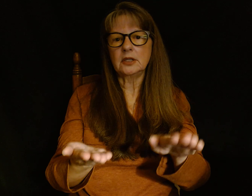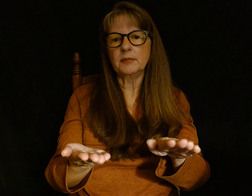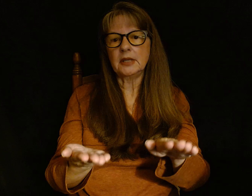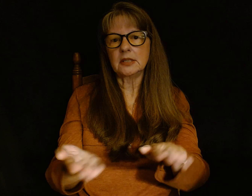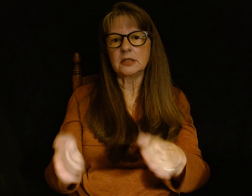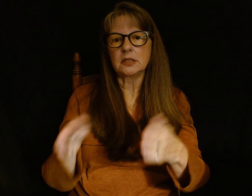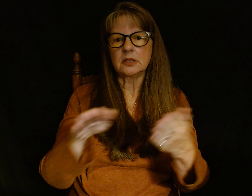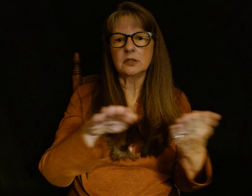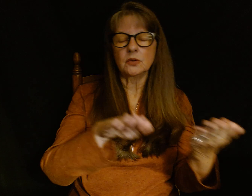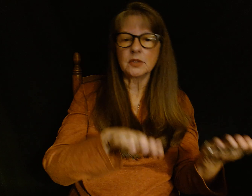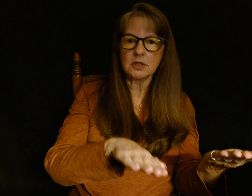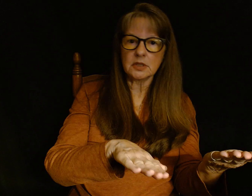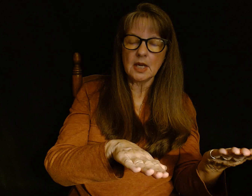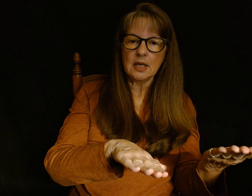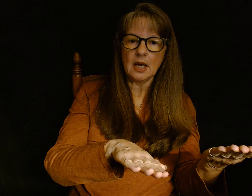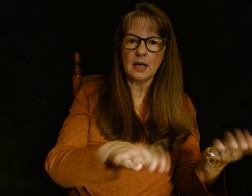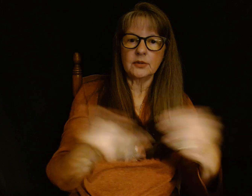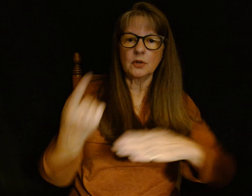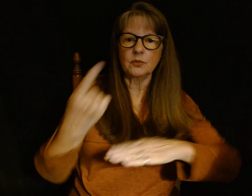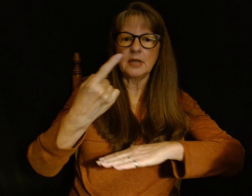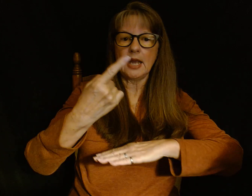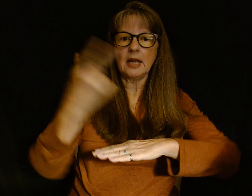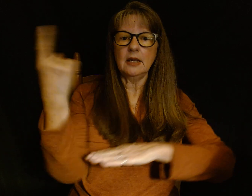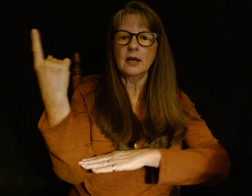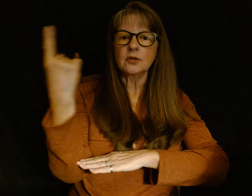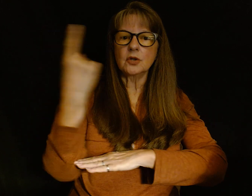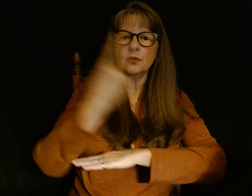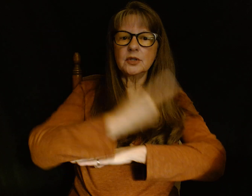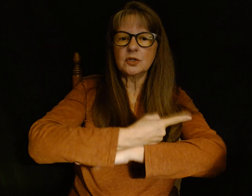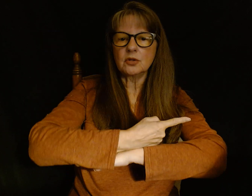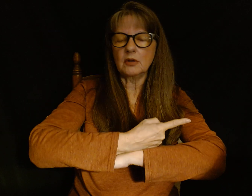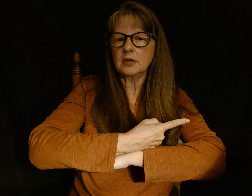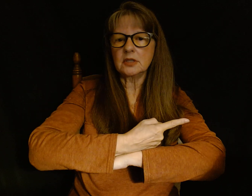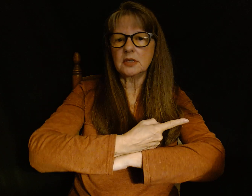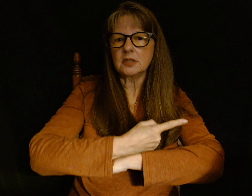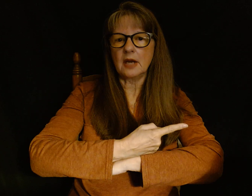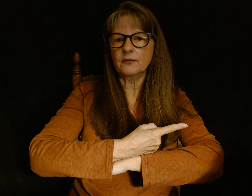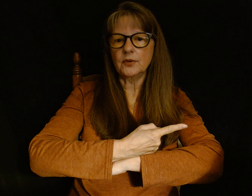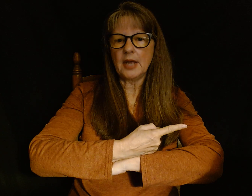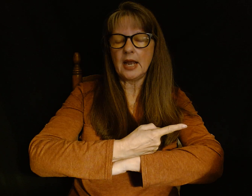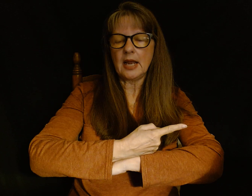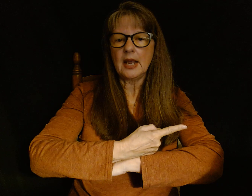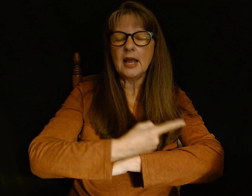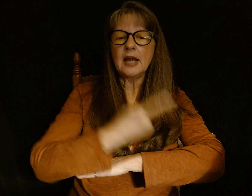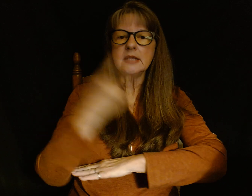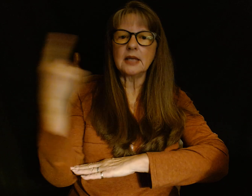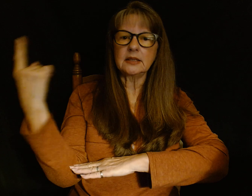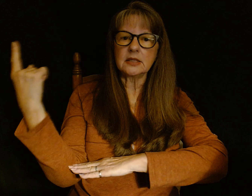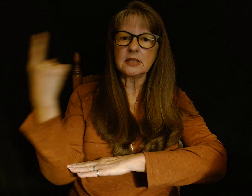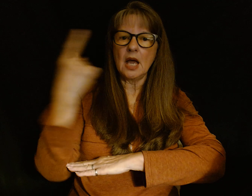be consistent. So this is day. So this is the sign for day. It is like the